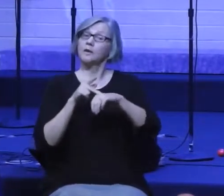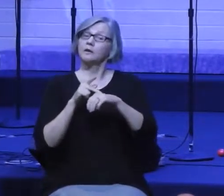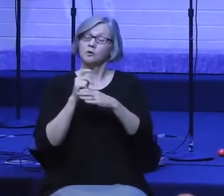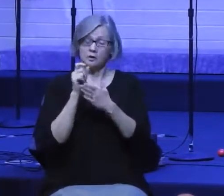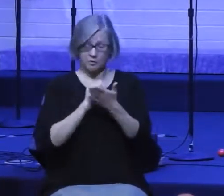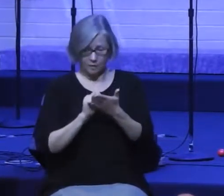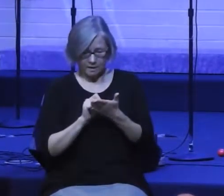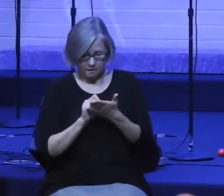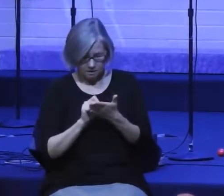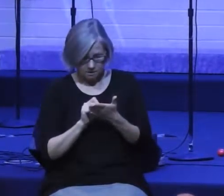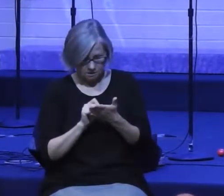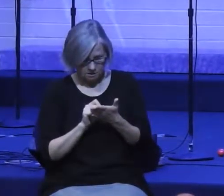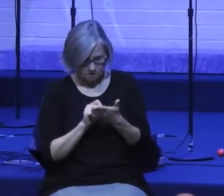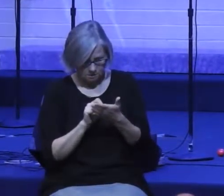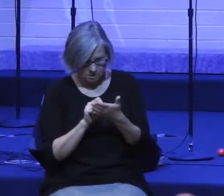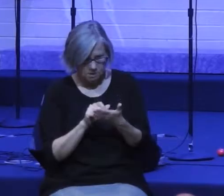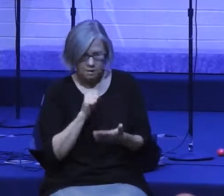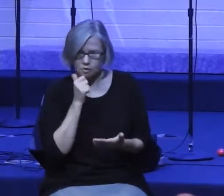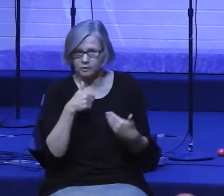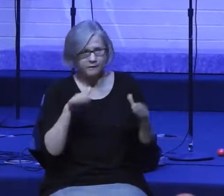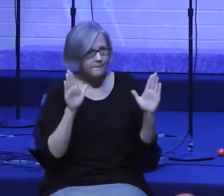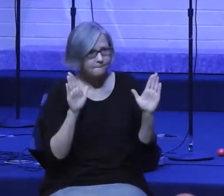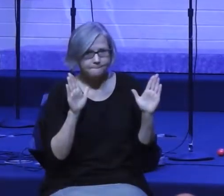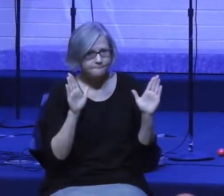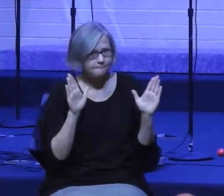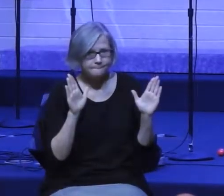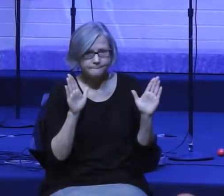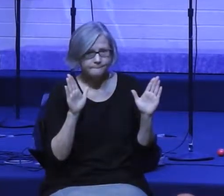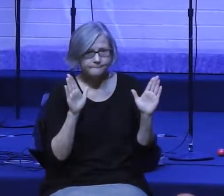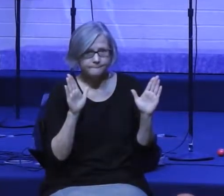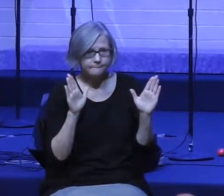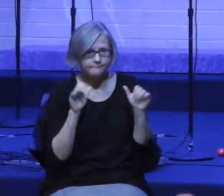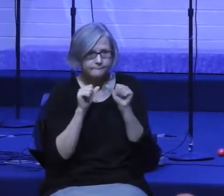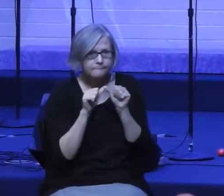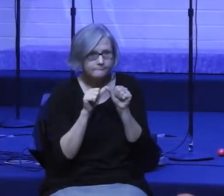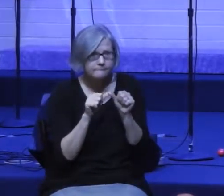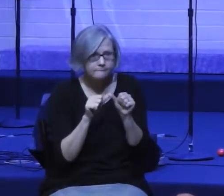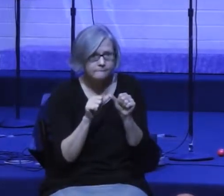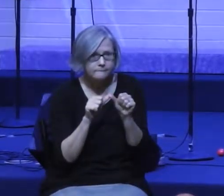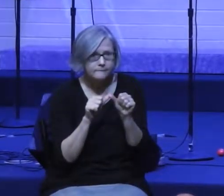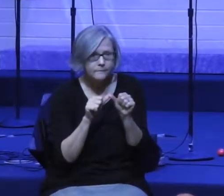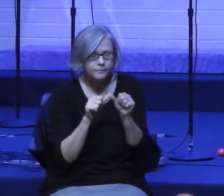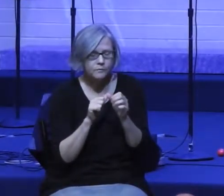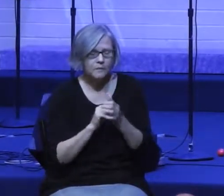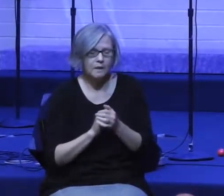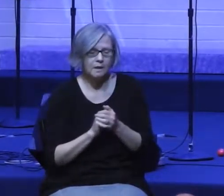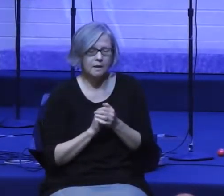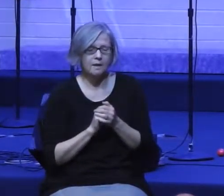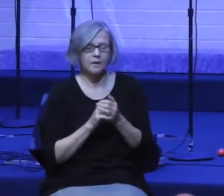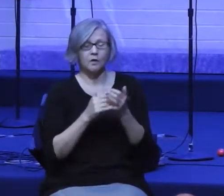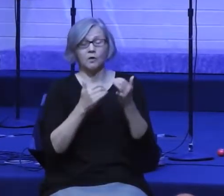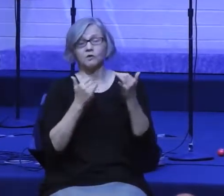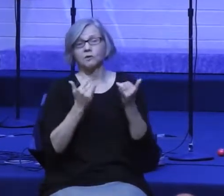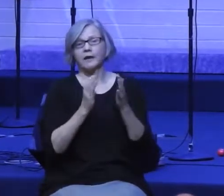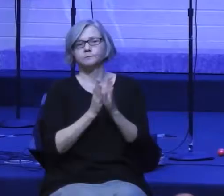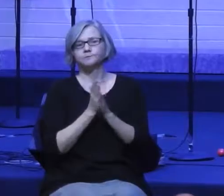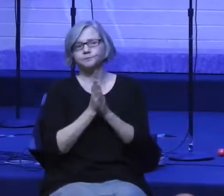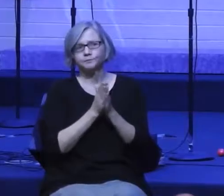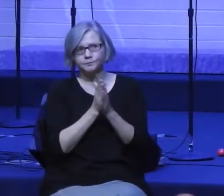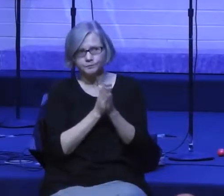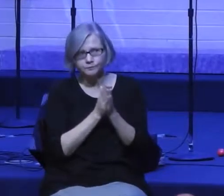suffering, was struggling, was like Rudy getting hit and hit and hit and hit.